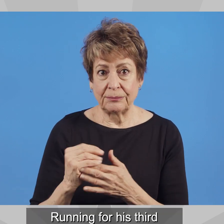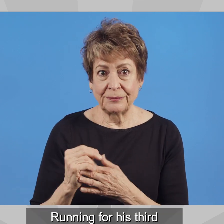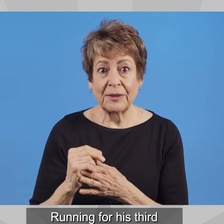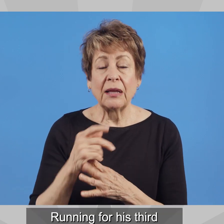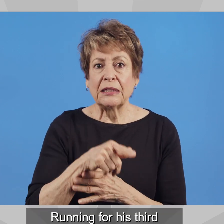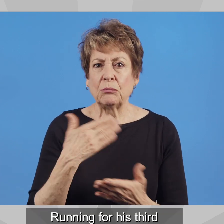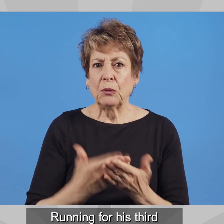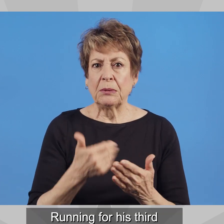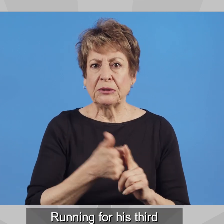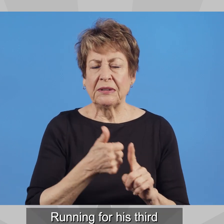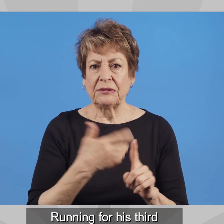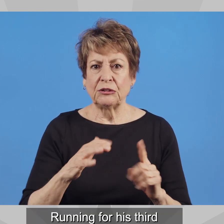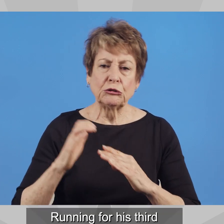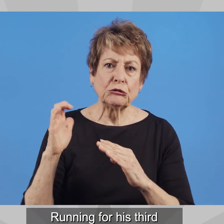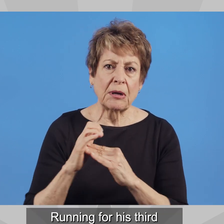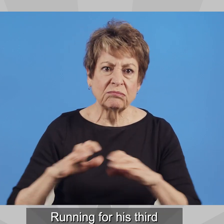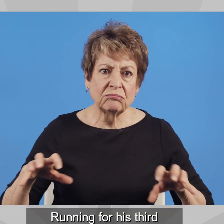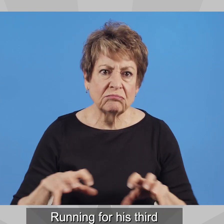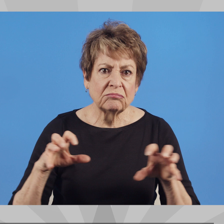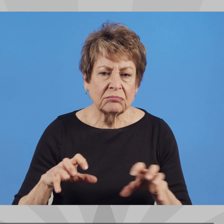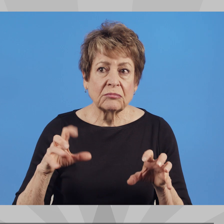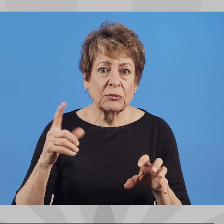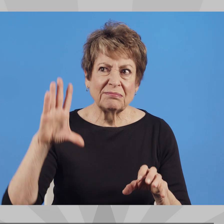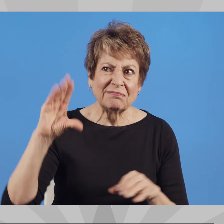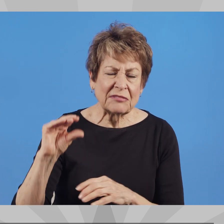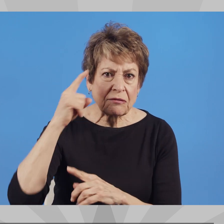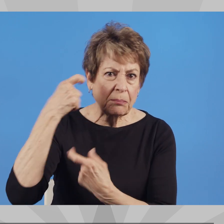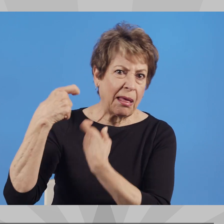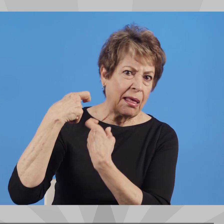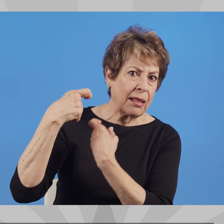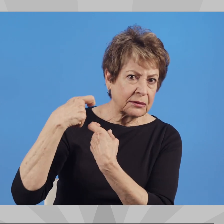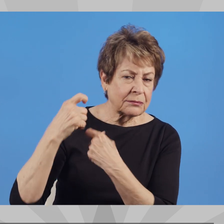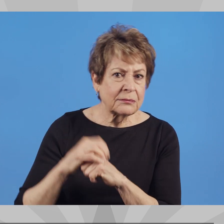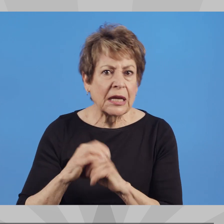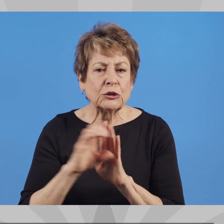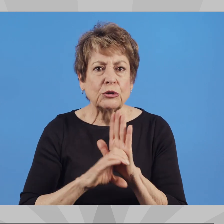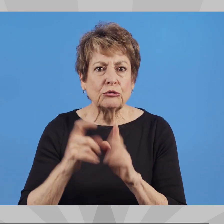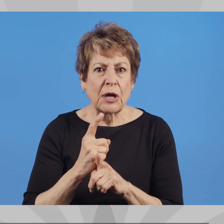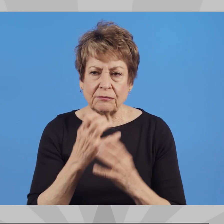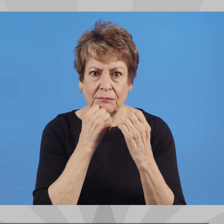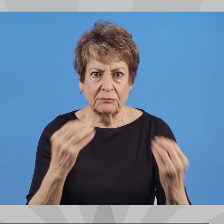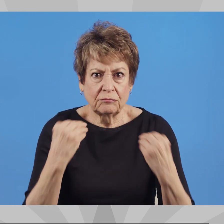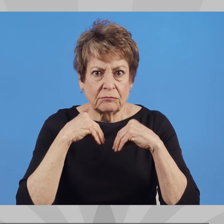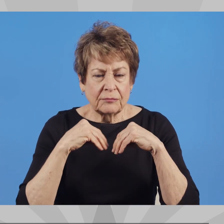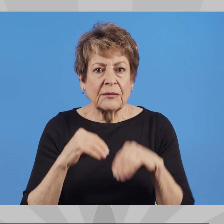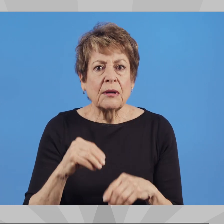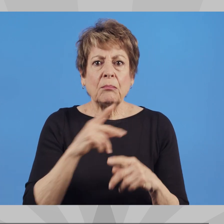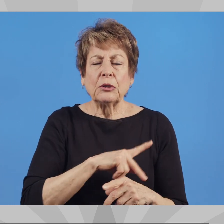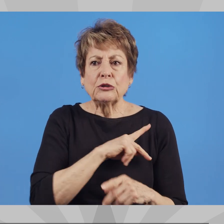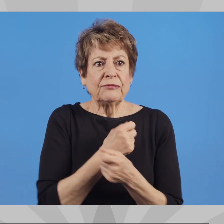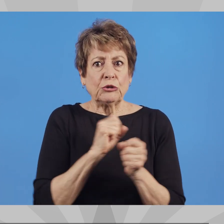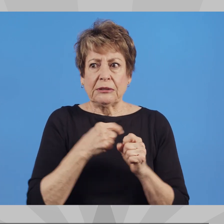Running for his 3rd term, he has proven himself to be a champion of limited government, constitutional